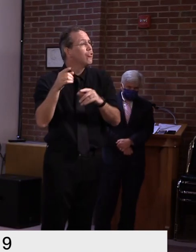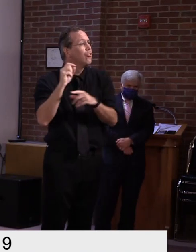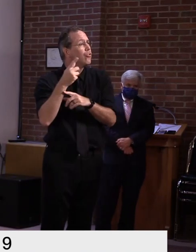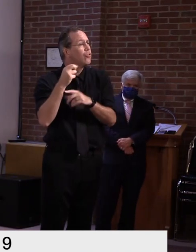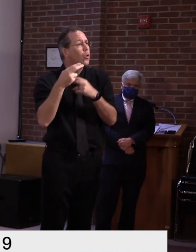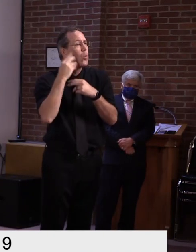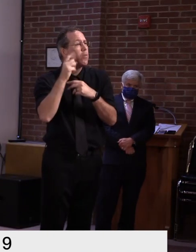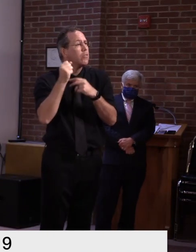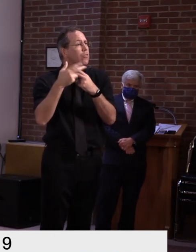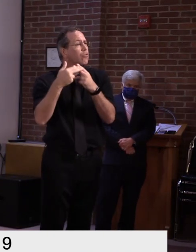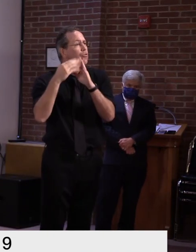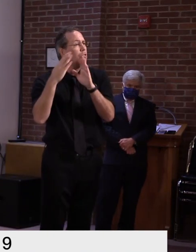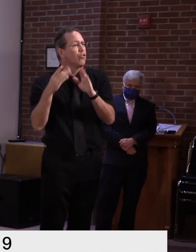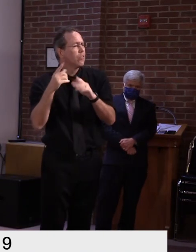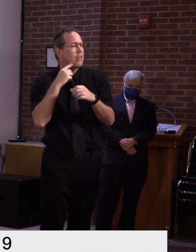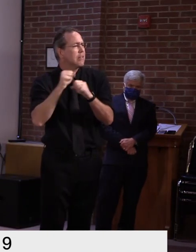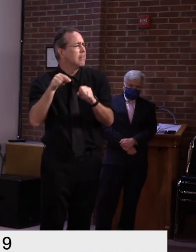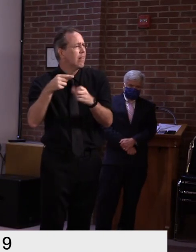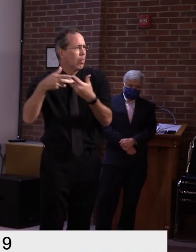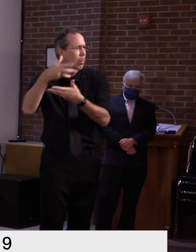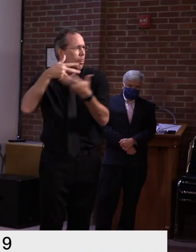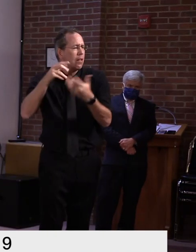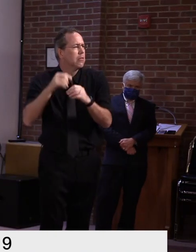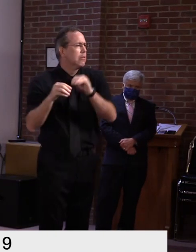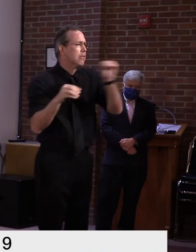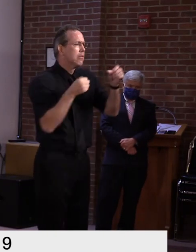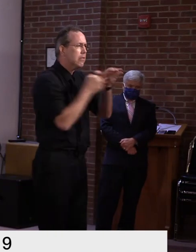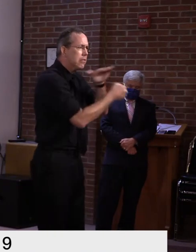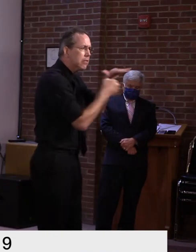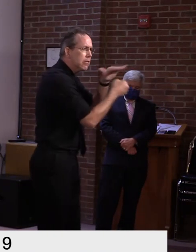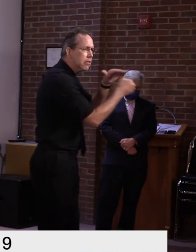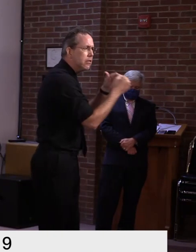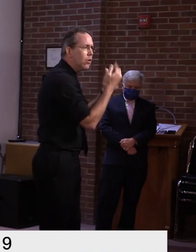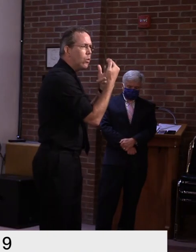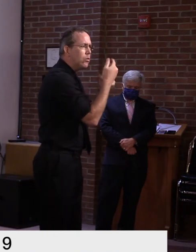does come with collateral impacts on services.